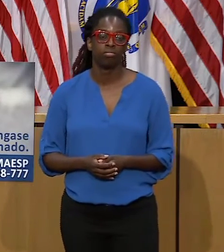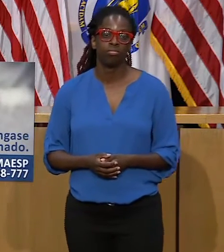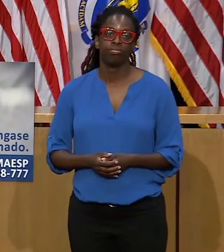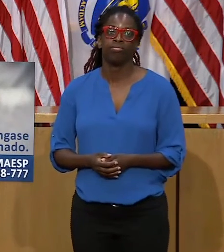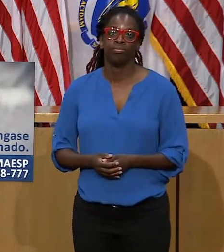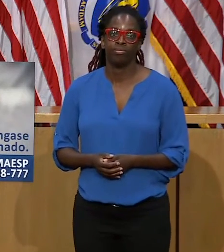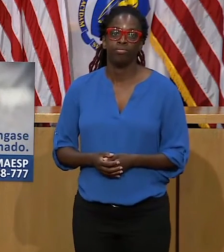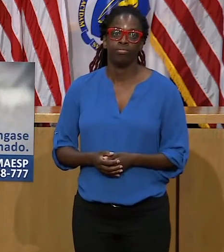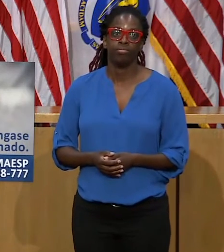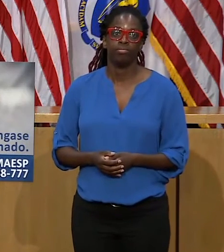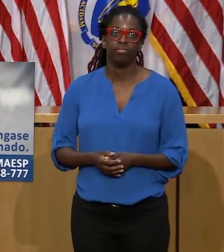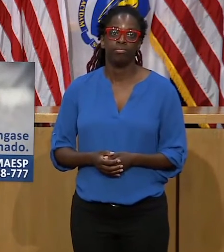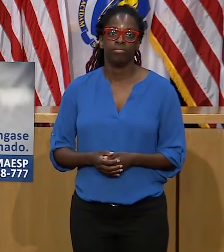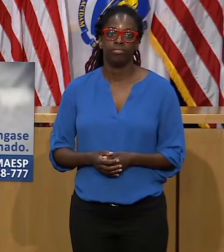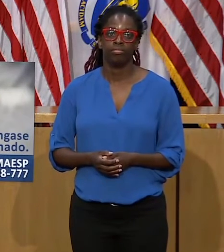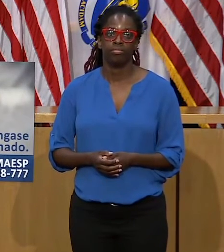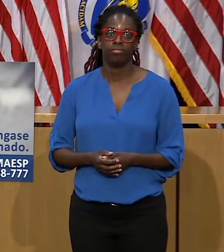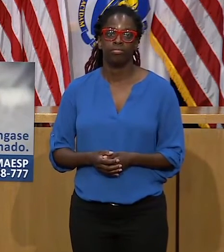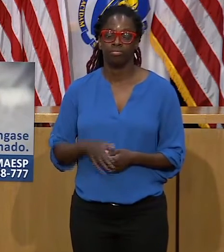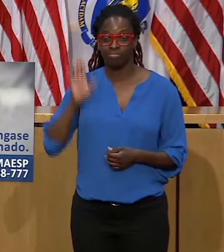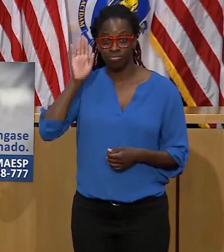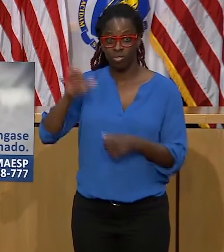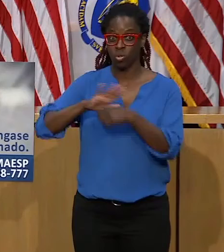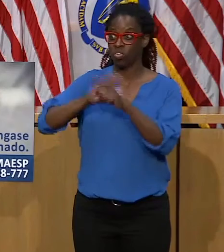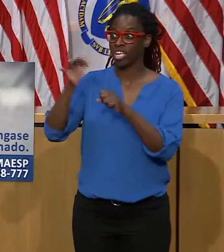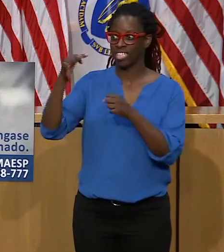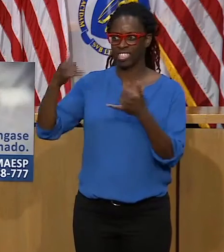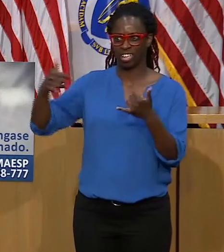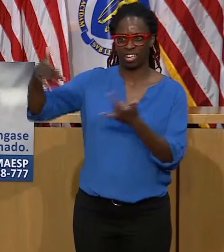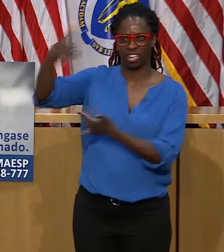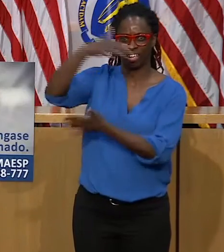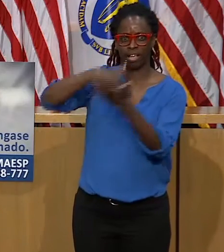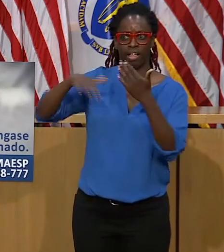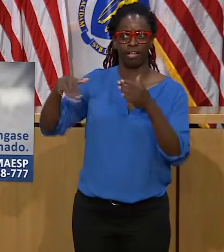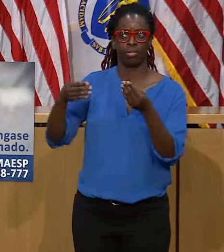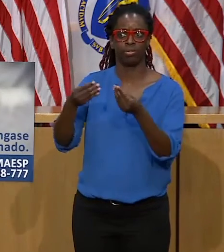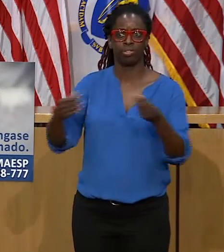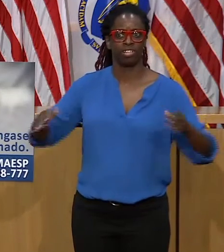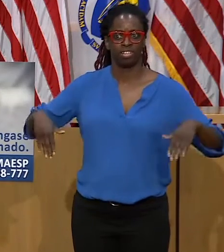in combating this virus, so we need to live with it. And we must continue to be